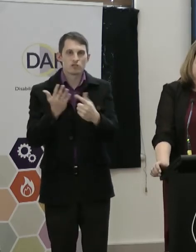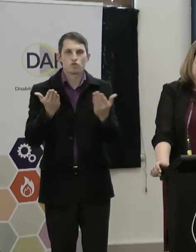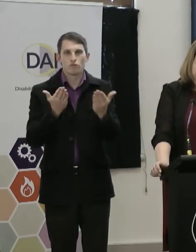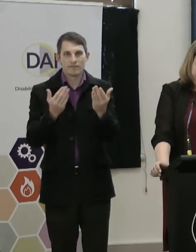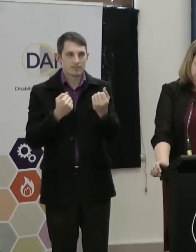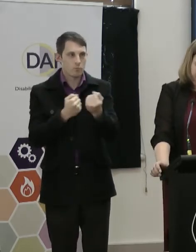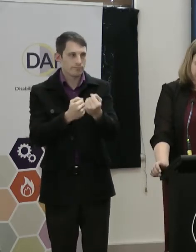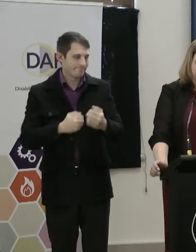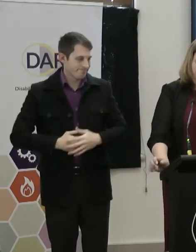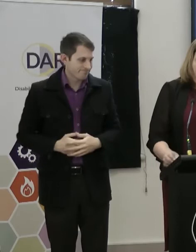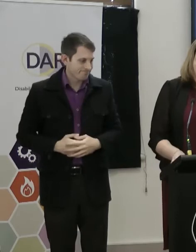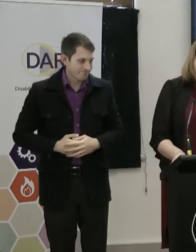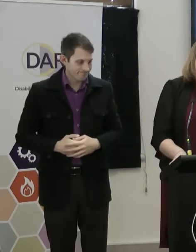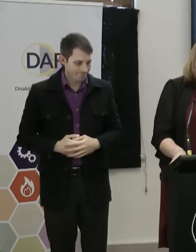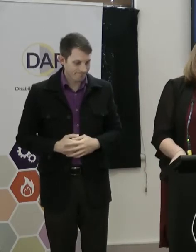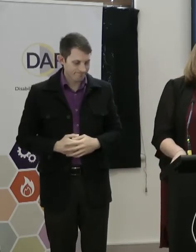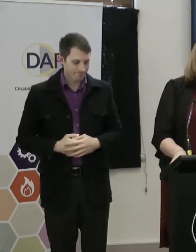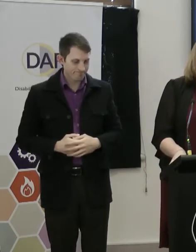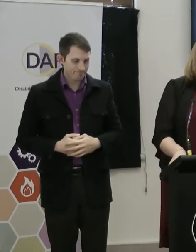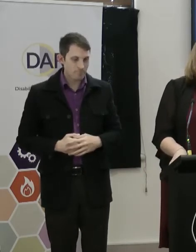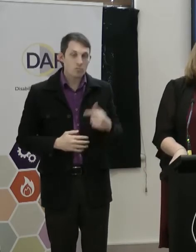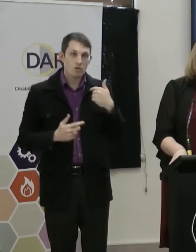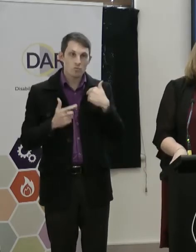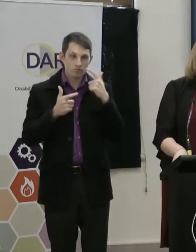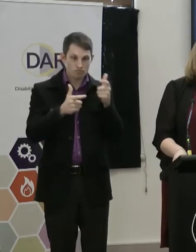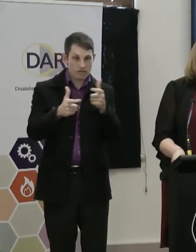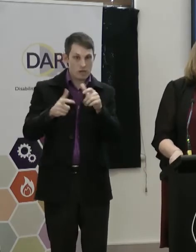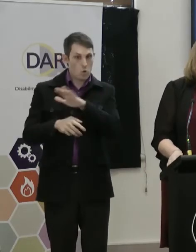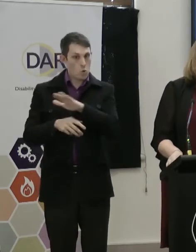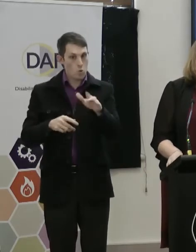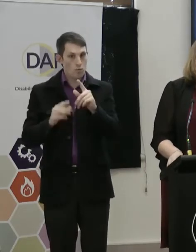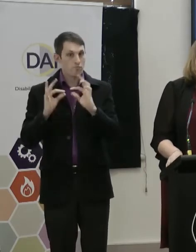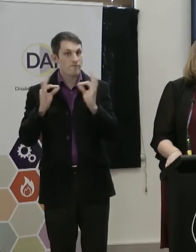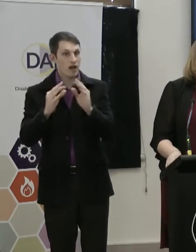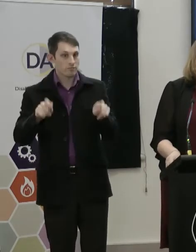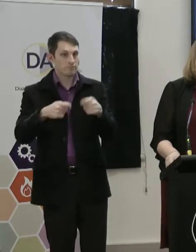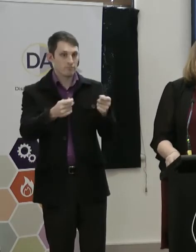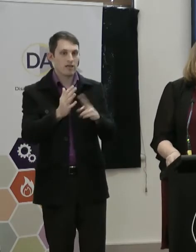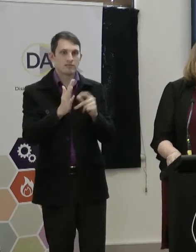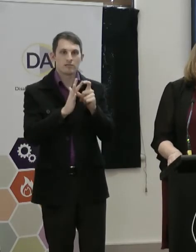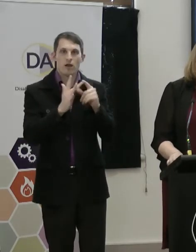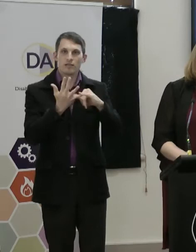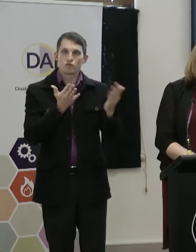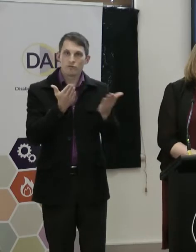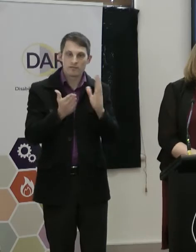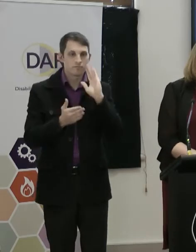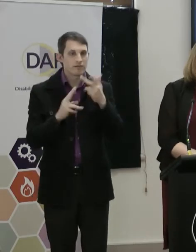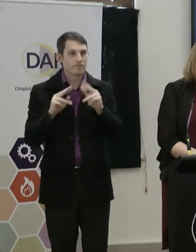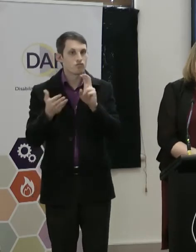supports. We regulate all providers who deliver NDIS services, whether they're registered or